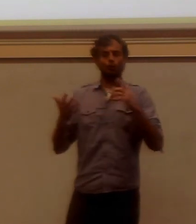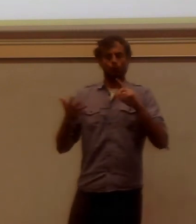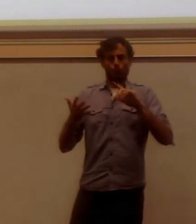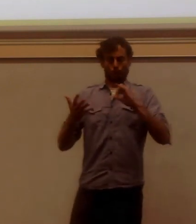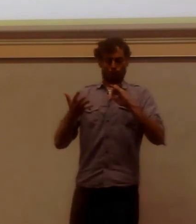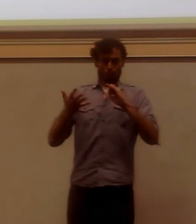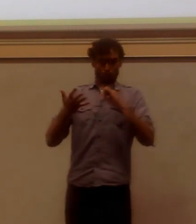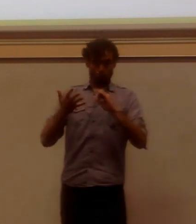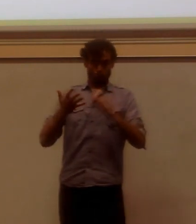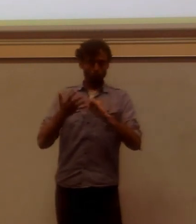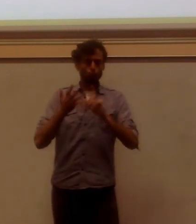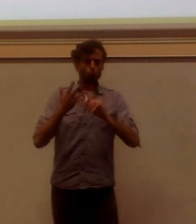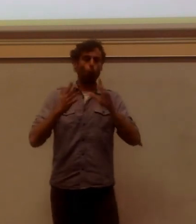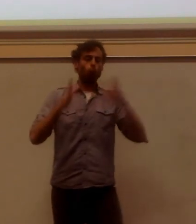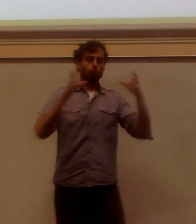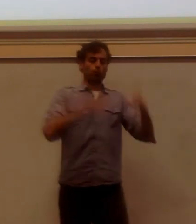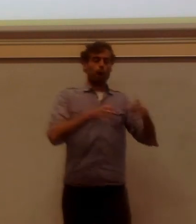in the election process.